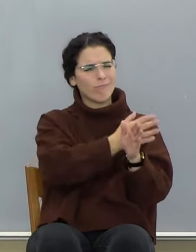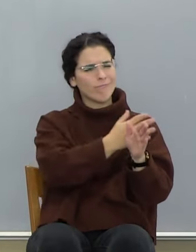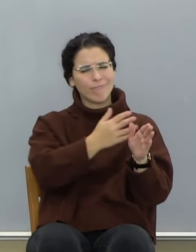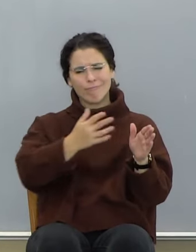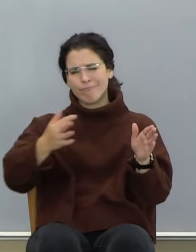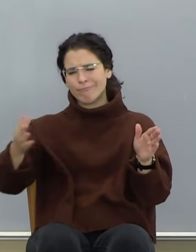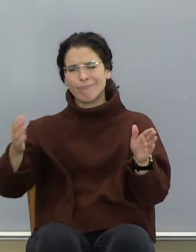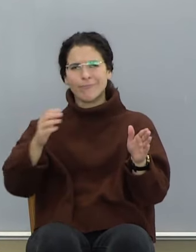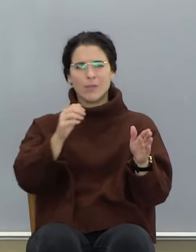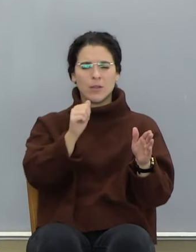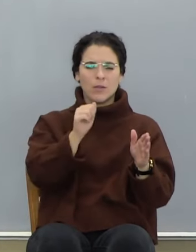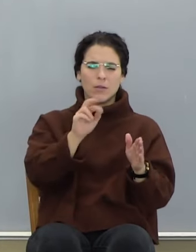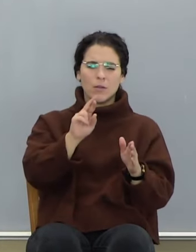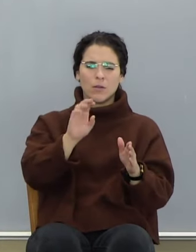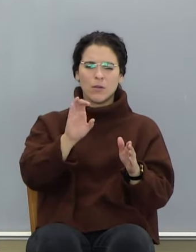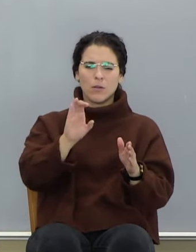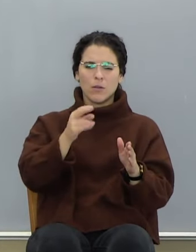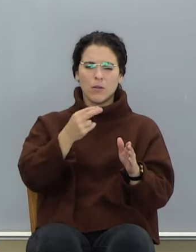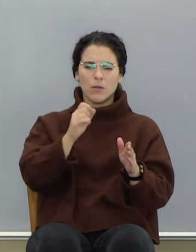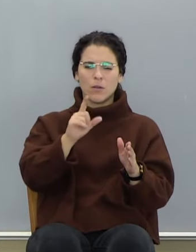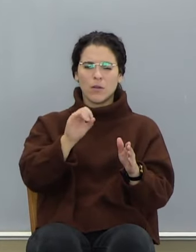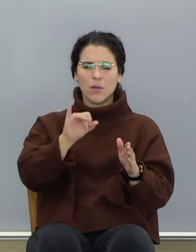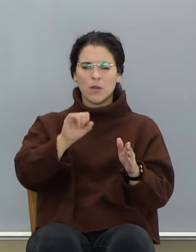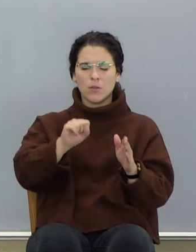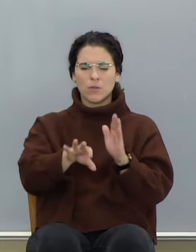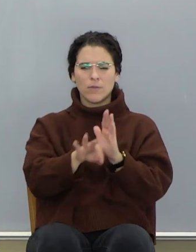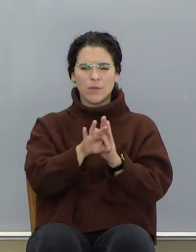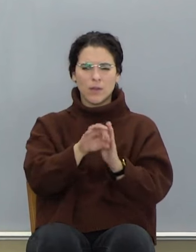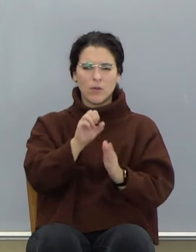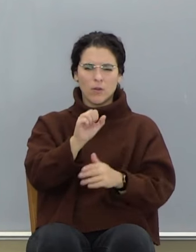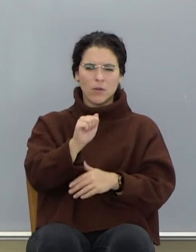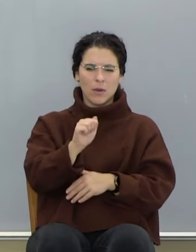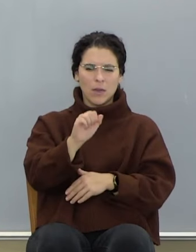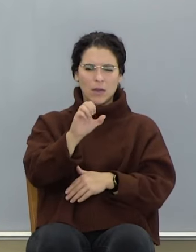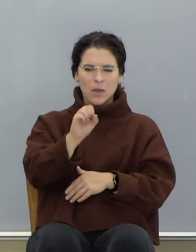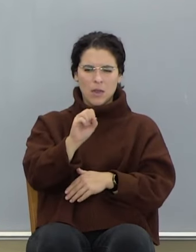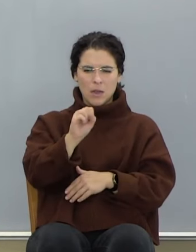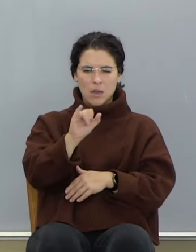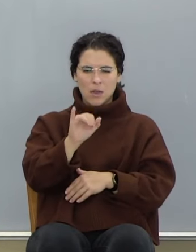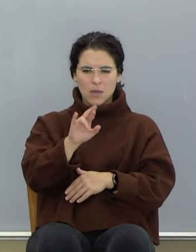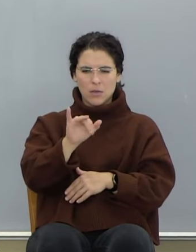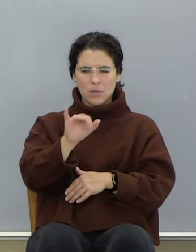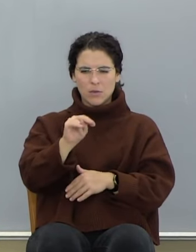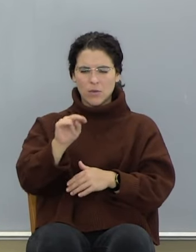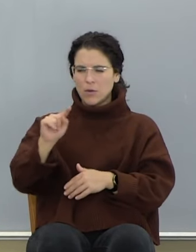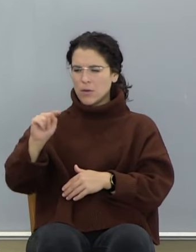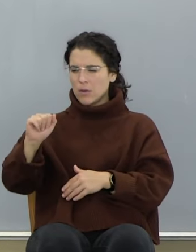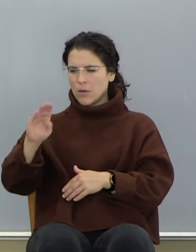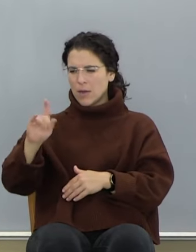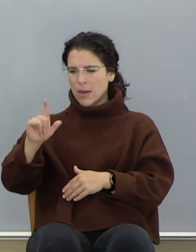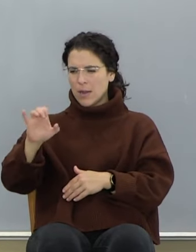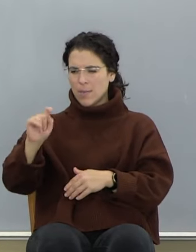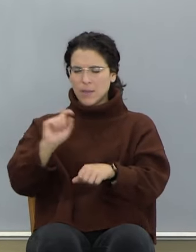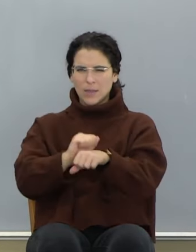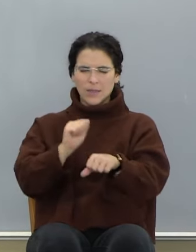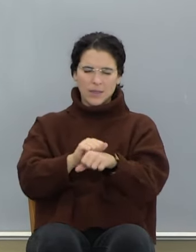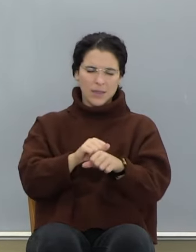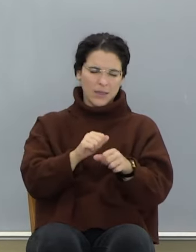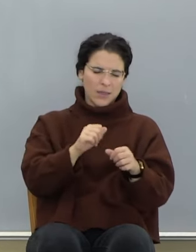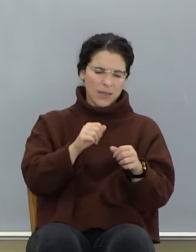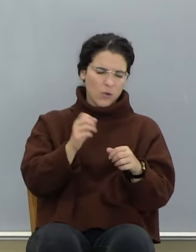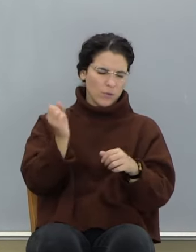archaeologists found an Assyrian tablet dated 2800 BC. You know what the